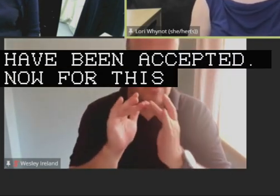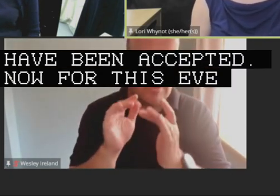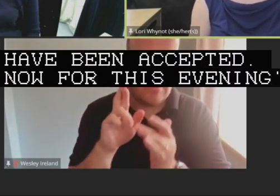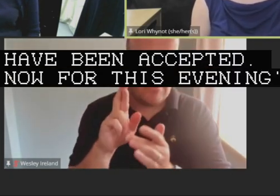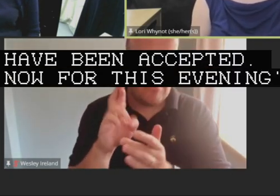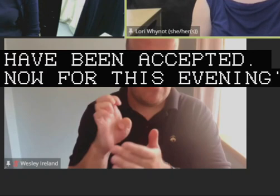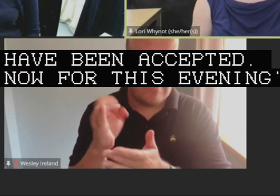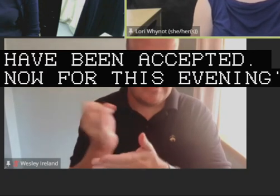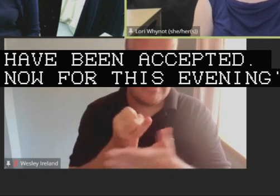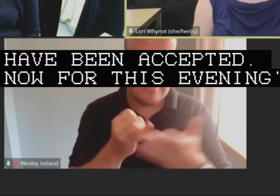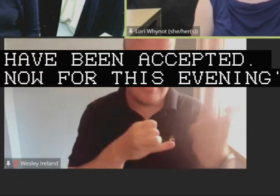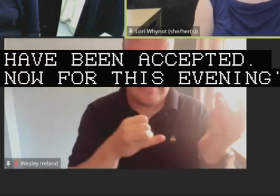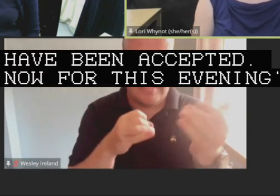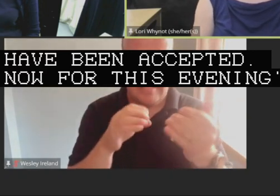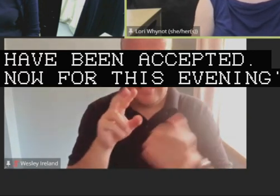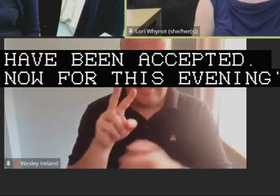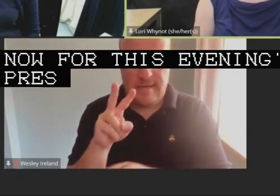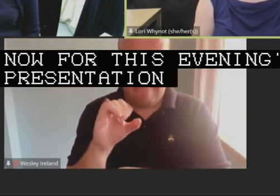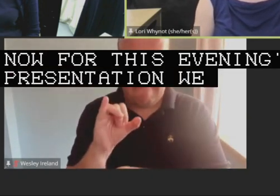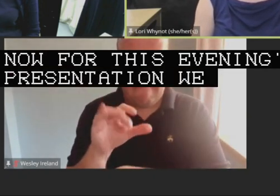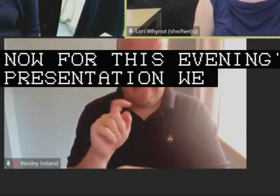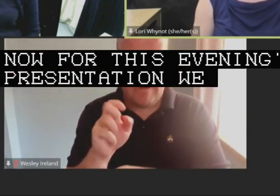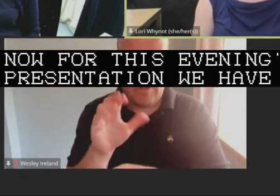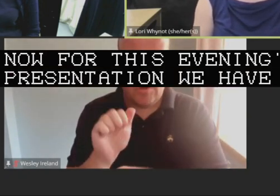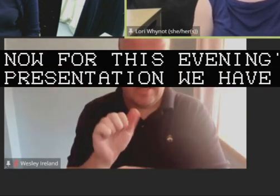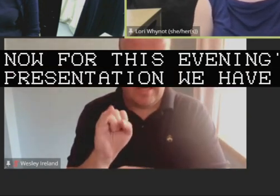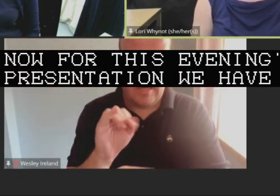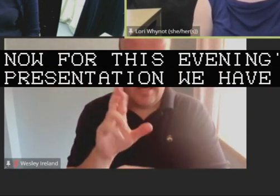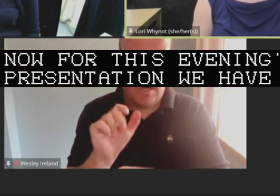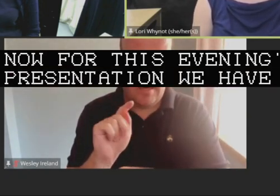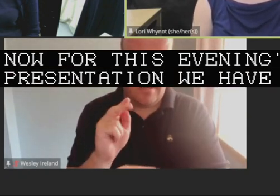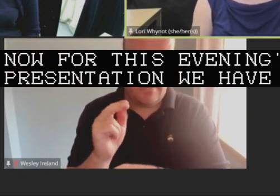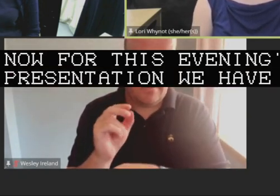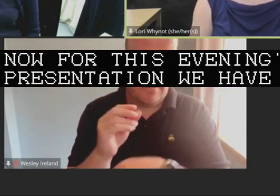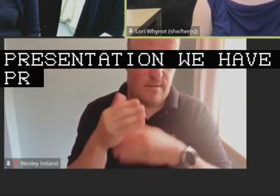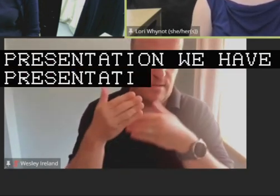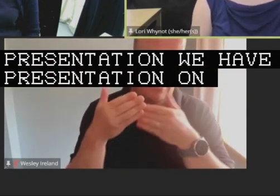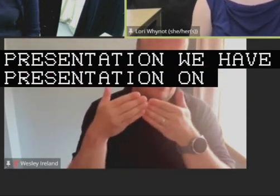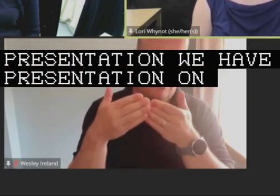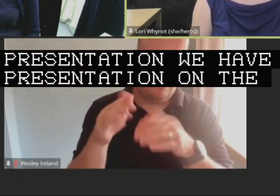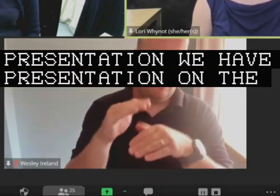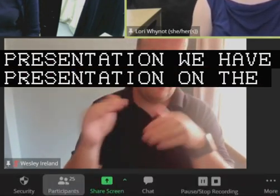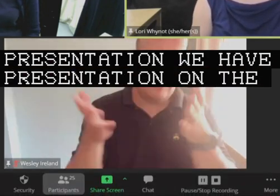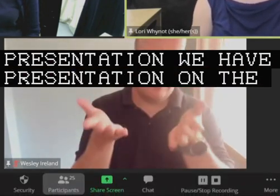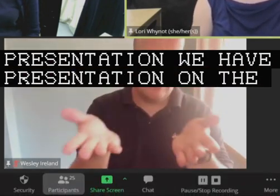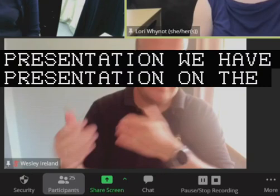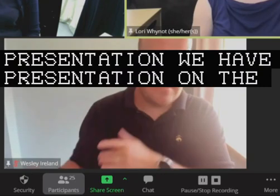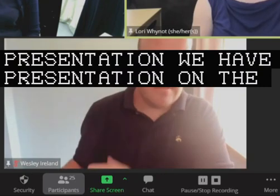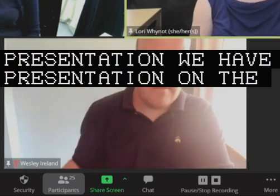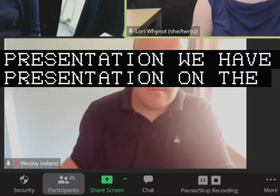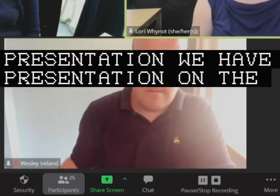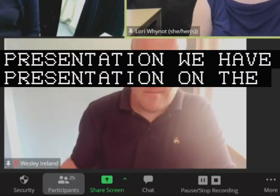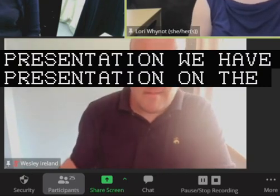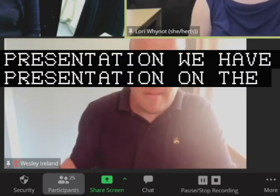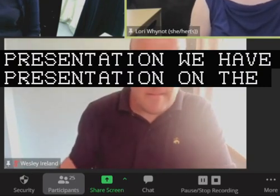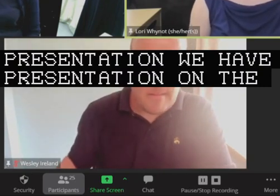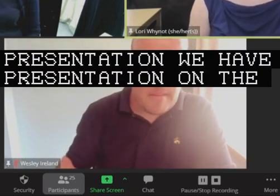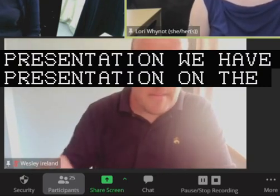MBTA bus network redesign. And we have with us Victoria Ireton.